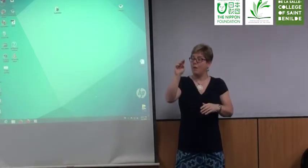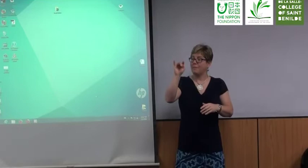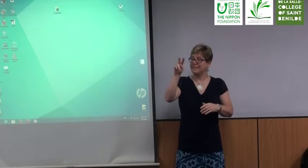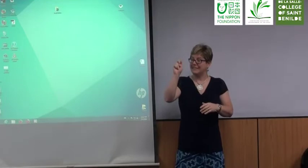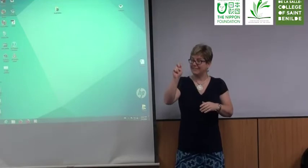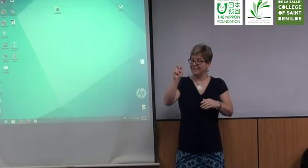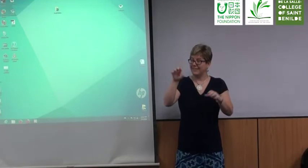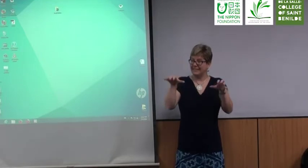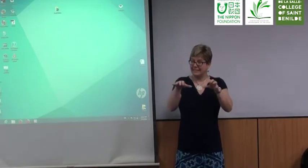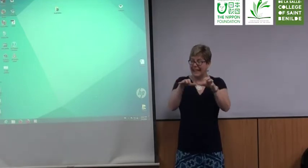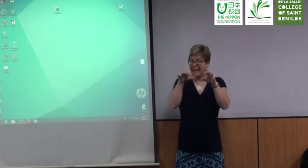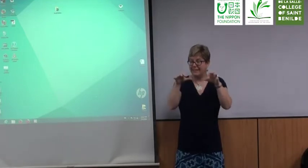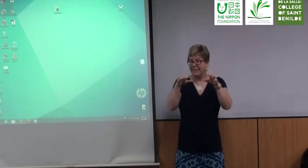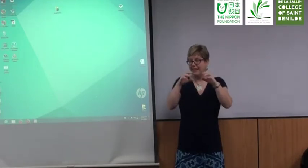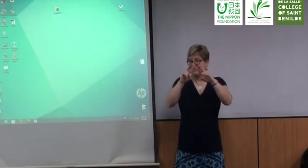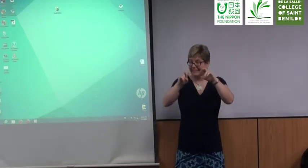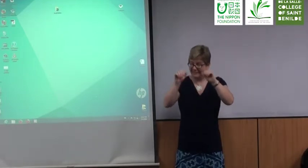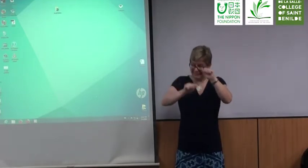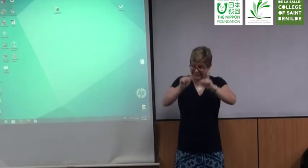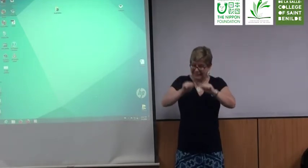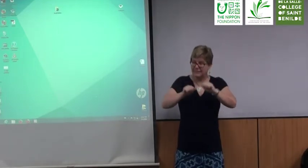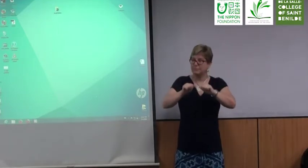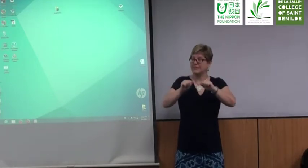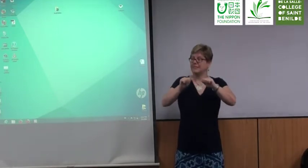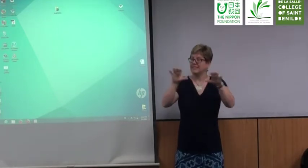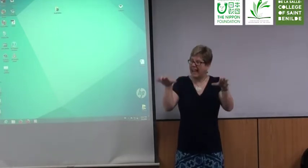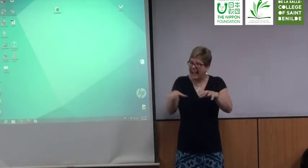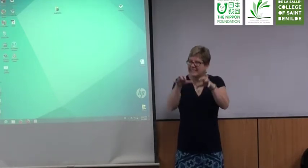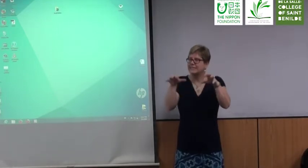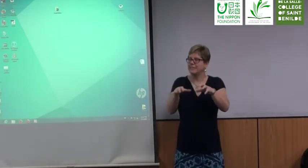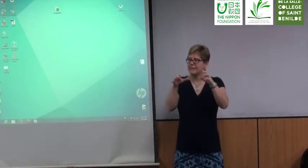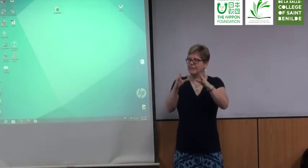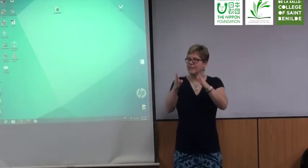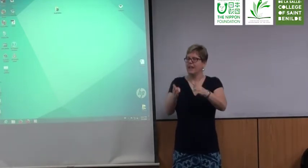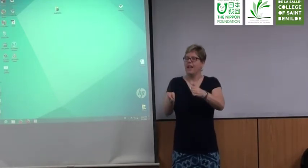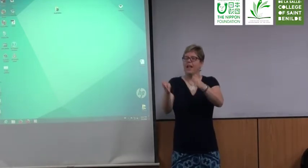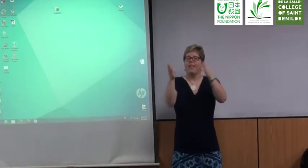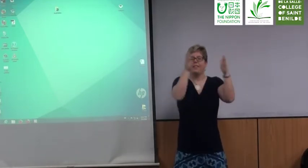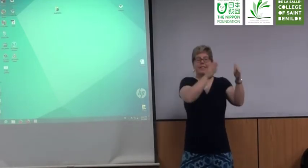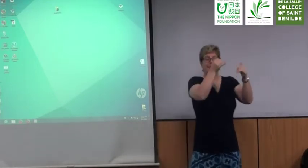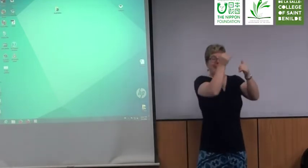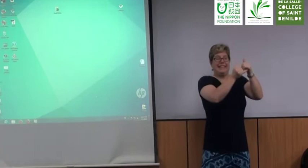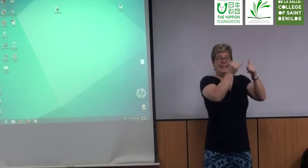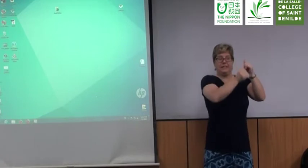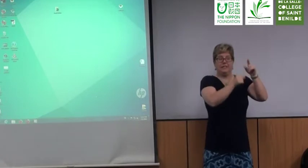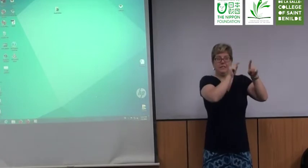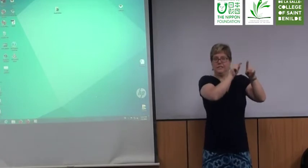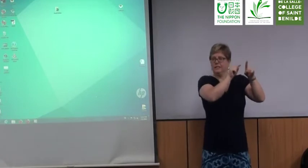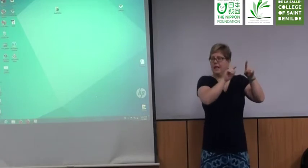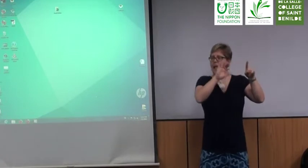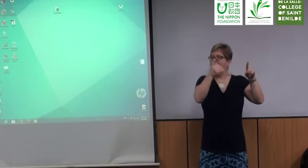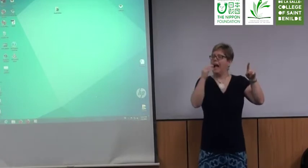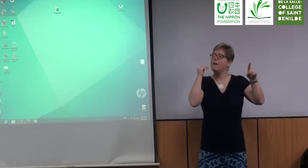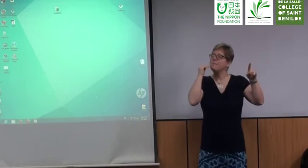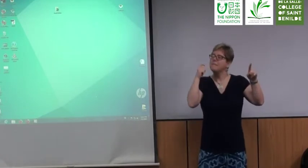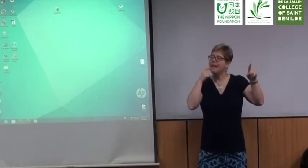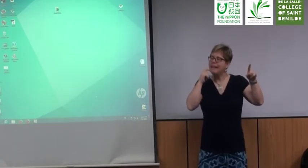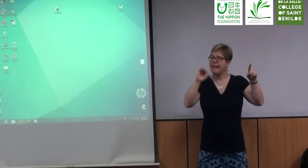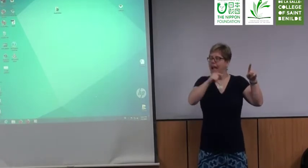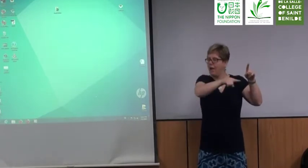to lesson plans where we have formative assessments, activities, and then